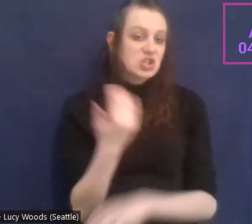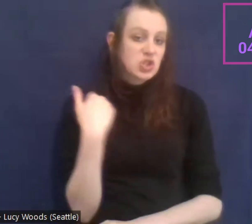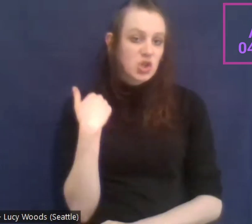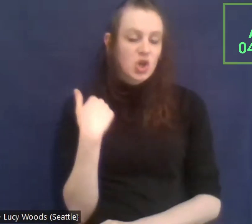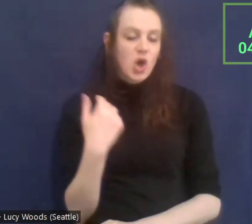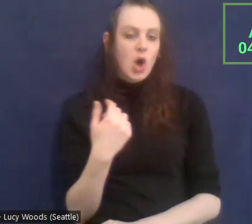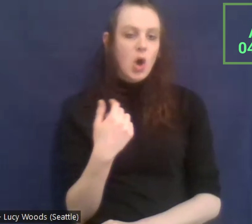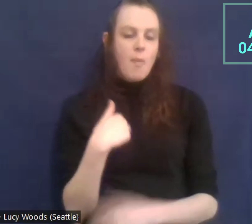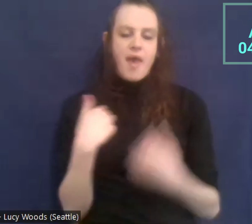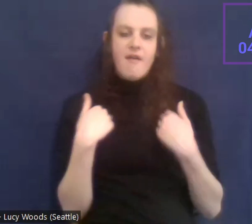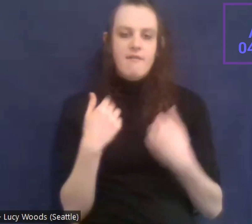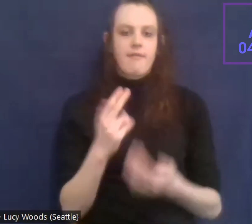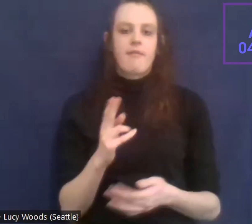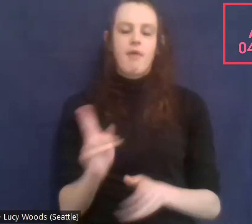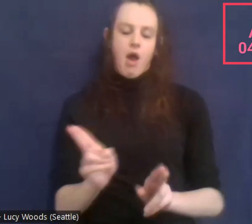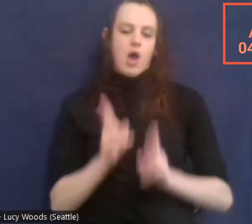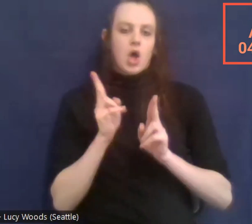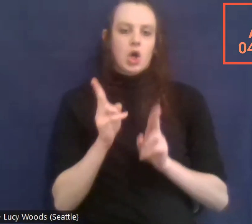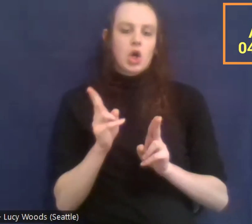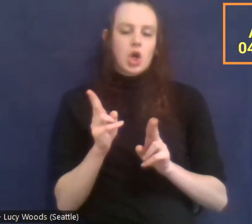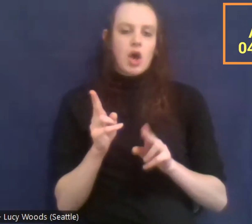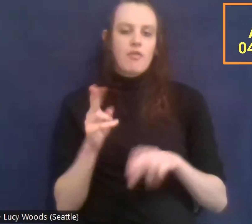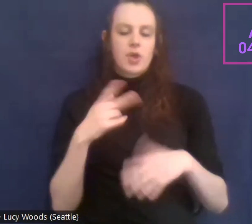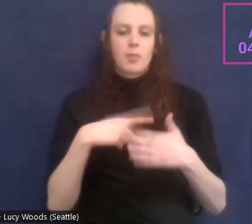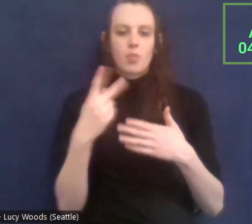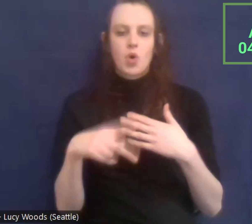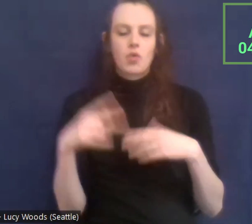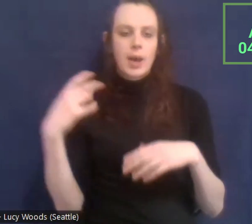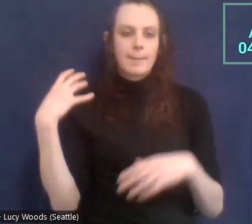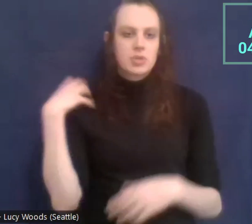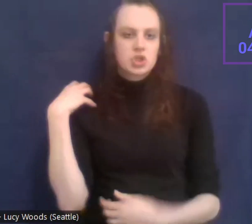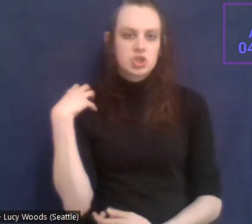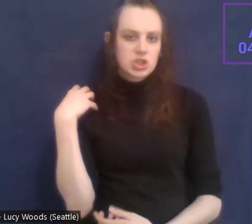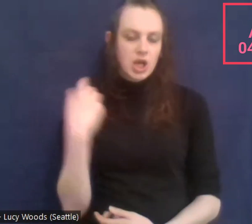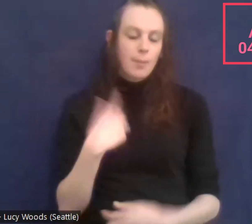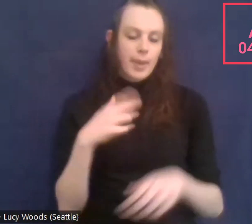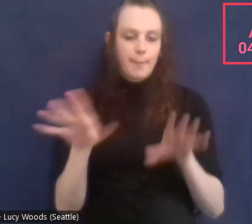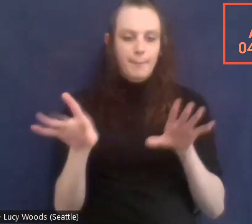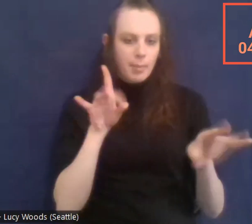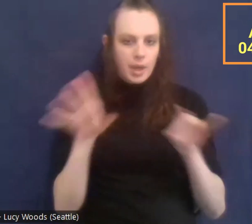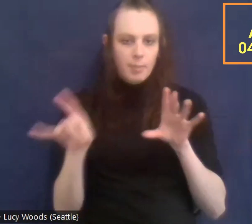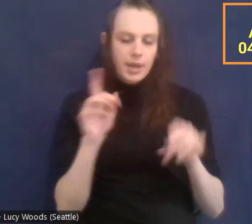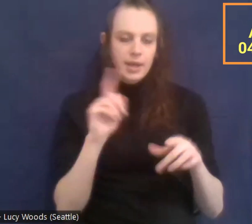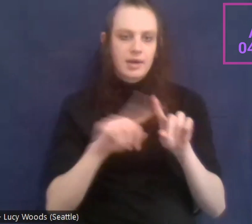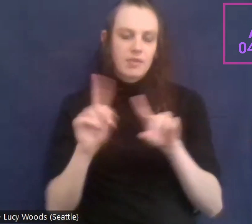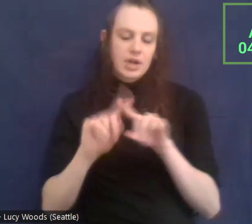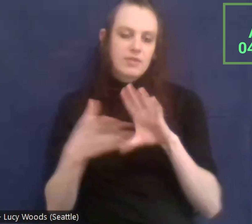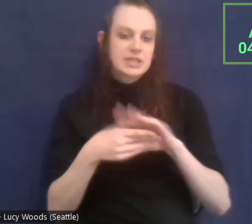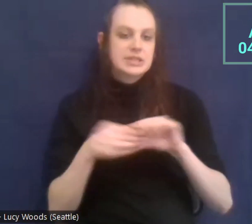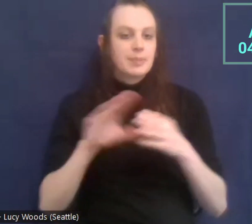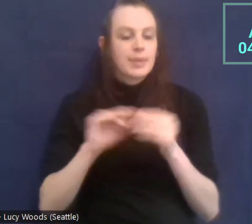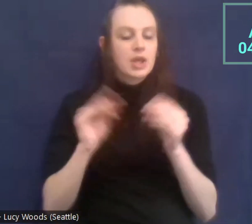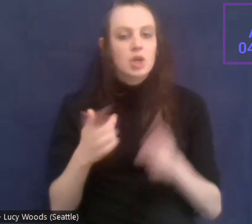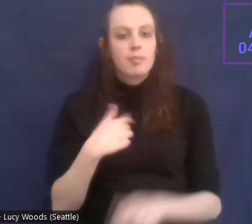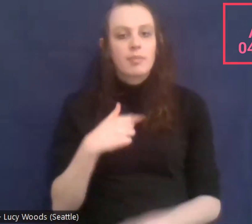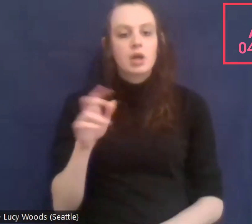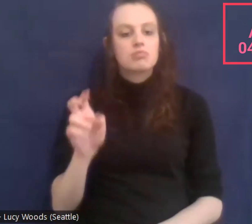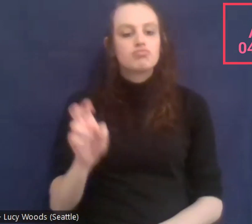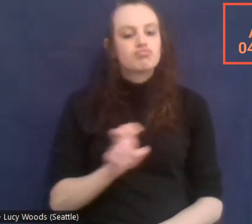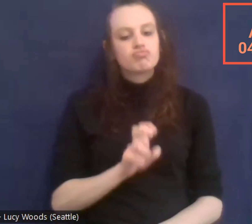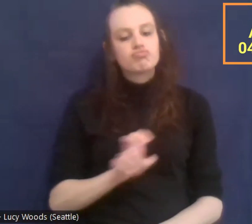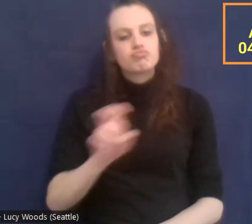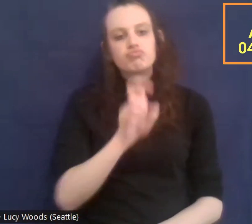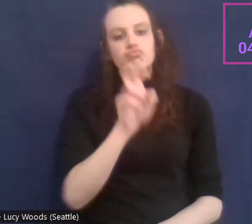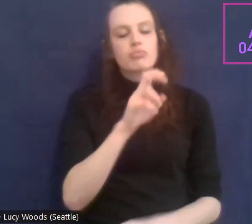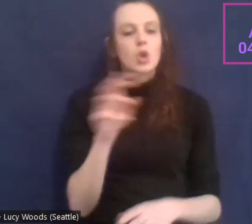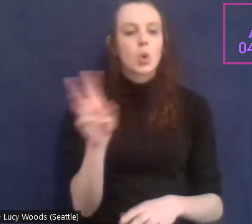chair for ASIPA, which is the Oregon State Conference. So I got to pick all the speakers. I traveled all over the Western states. I went to Washington.